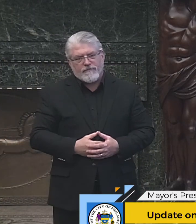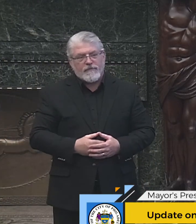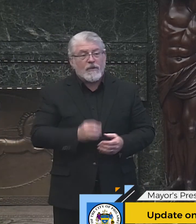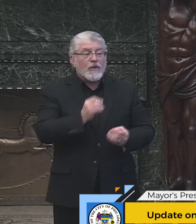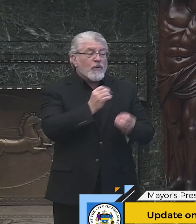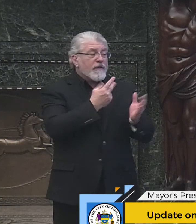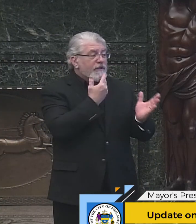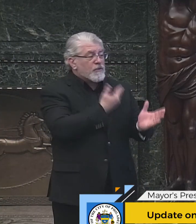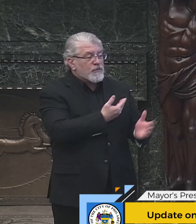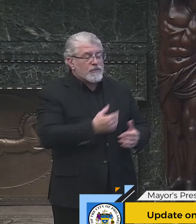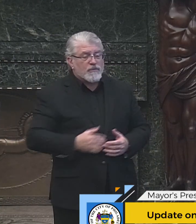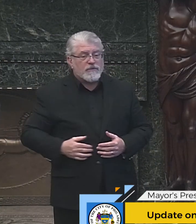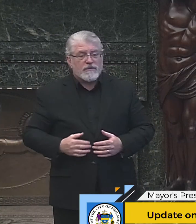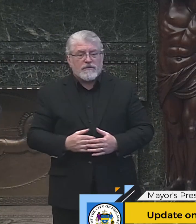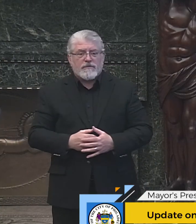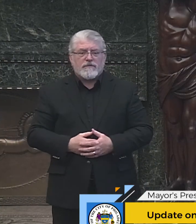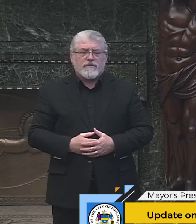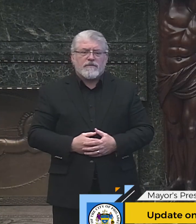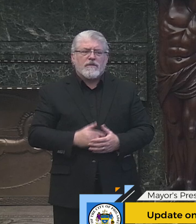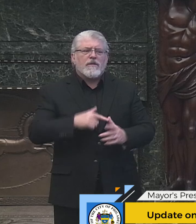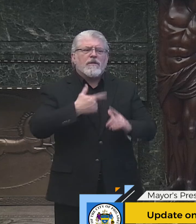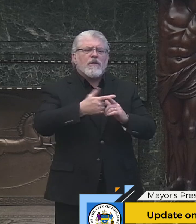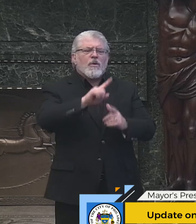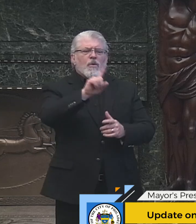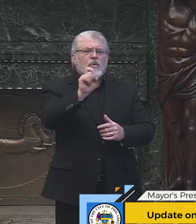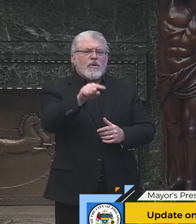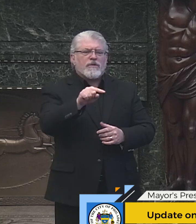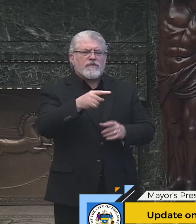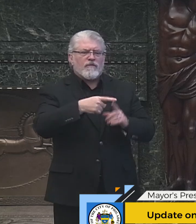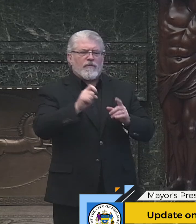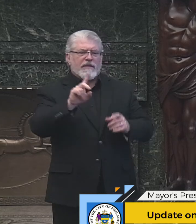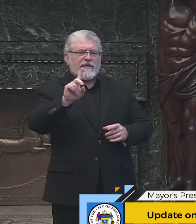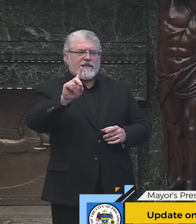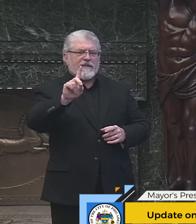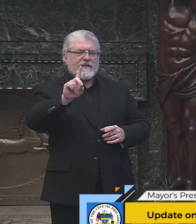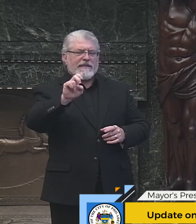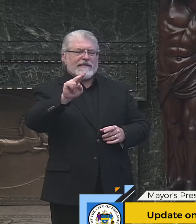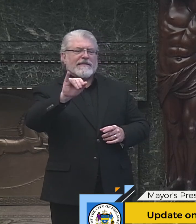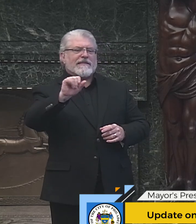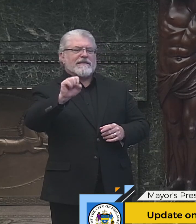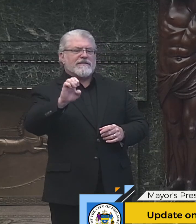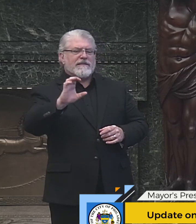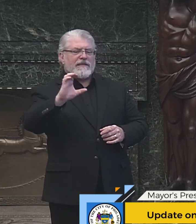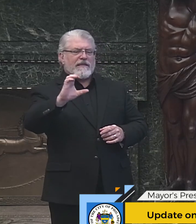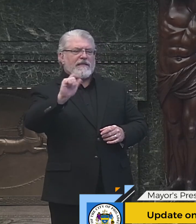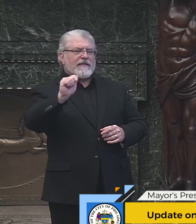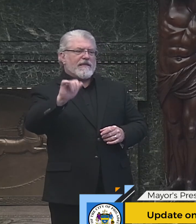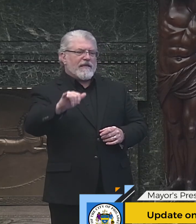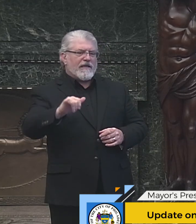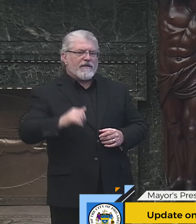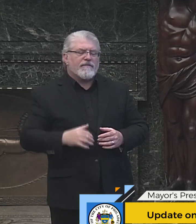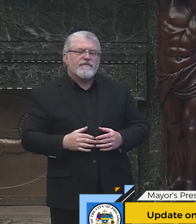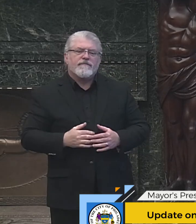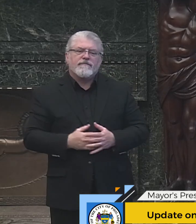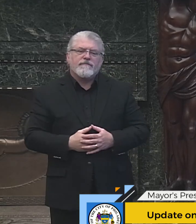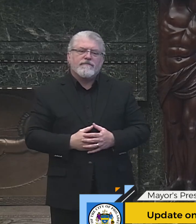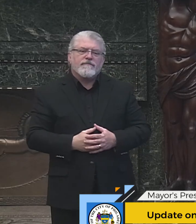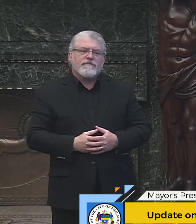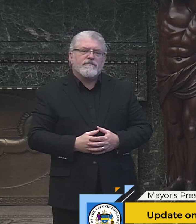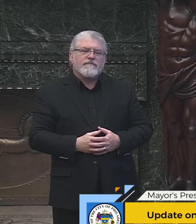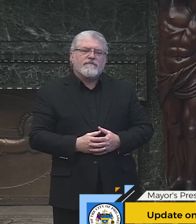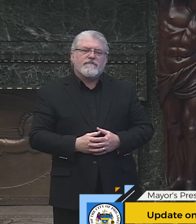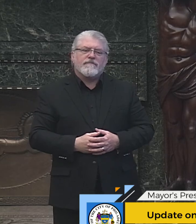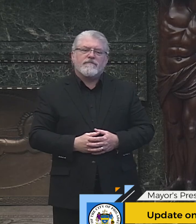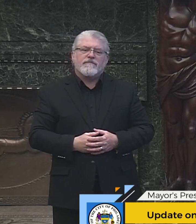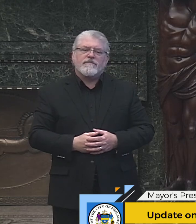Our next question is back to Denise Clay. Hi. I had this question for Dr.